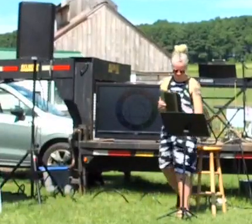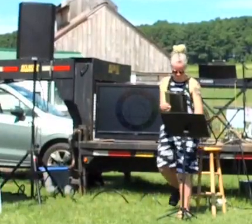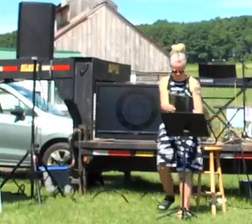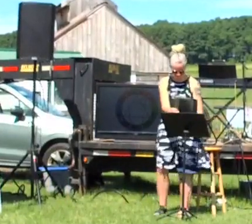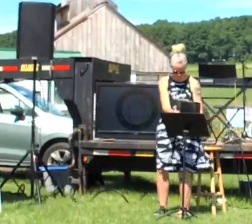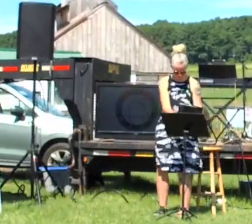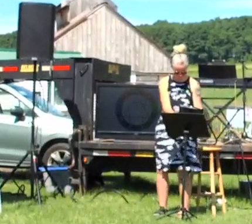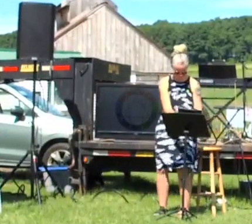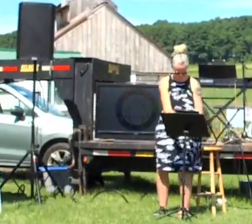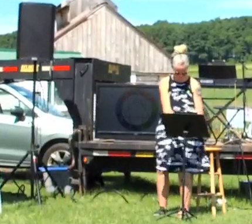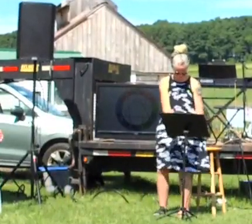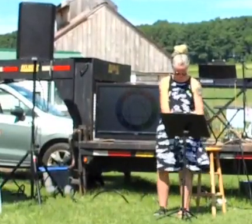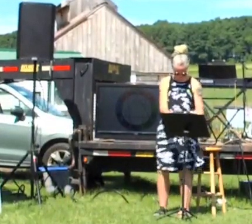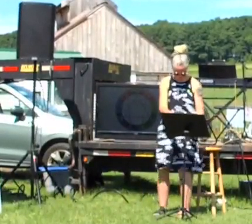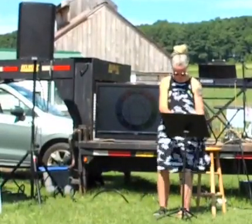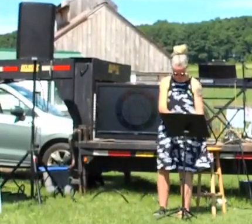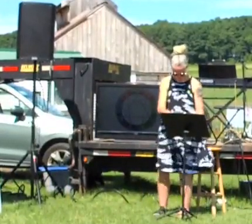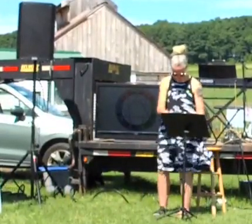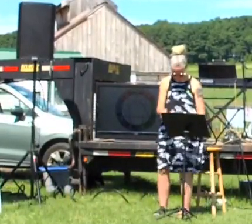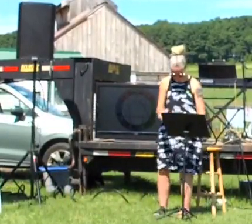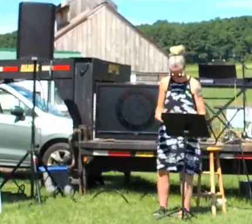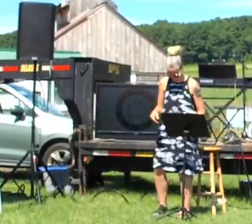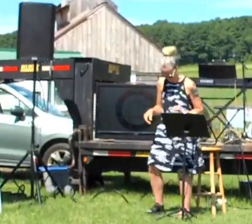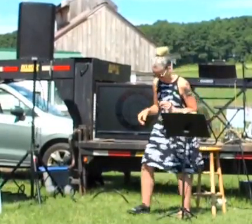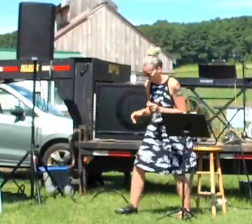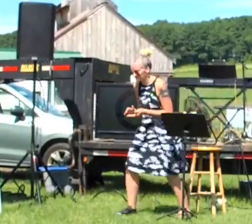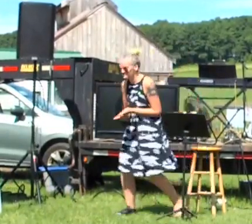We will rock you.